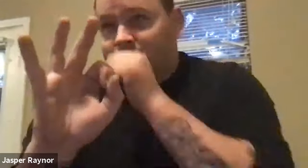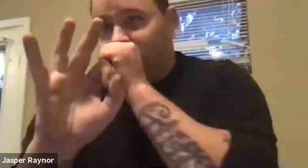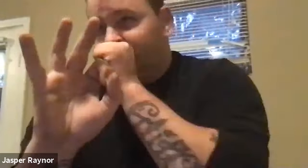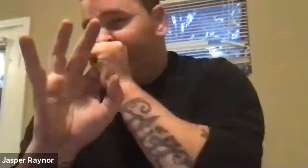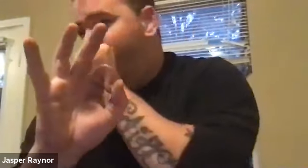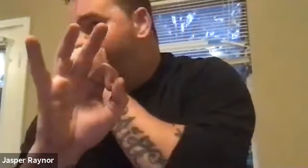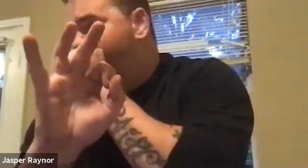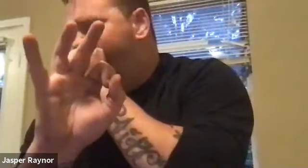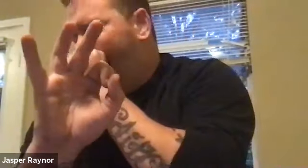Excuse me.